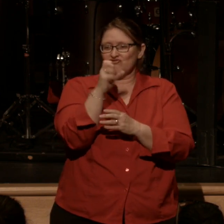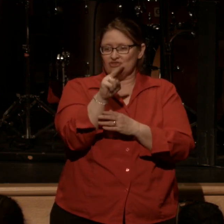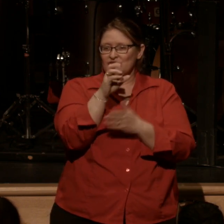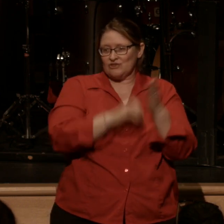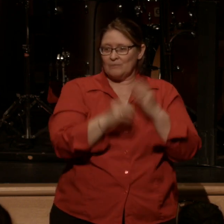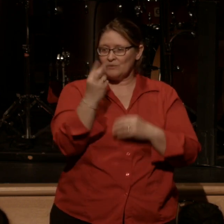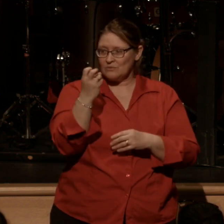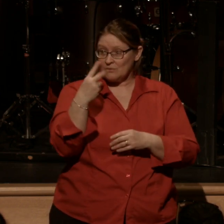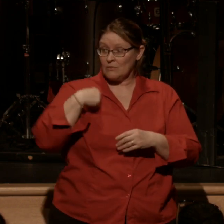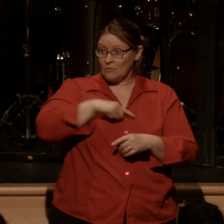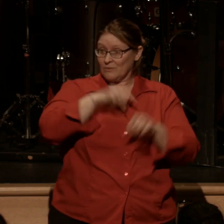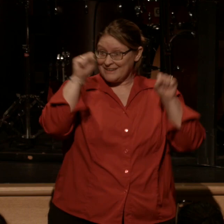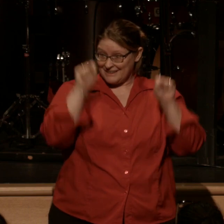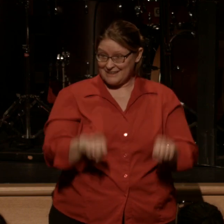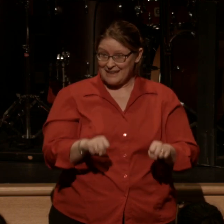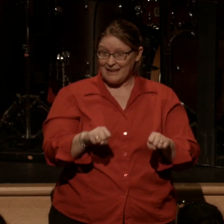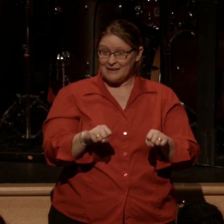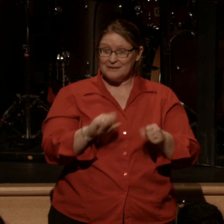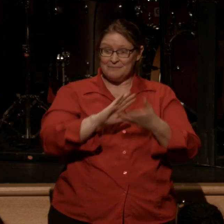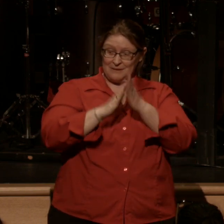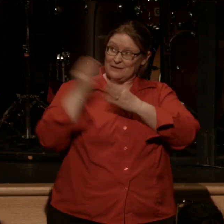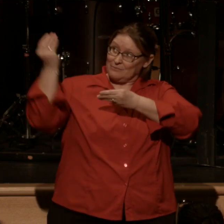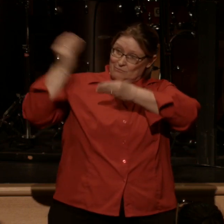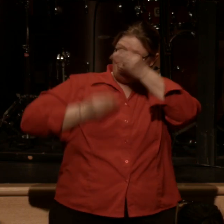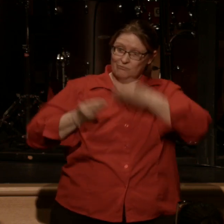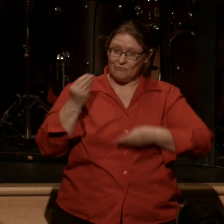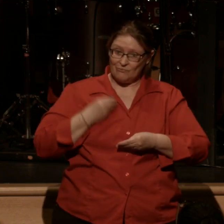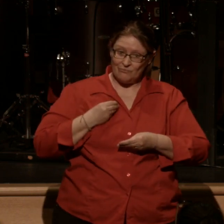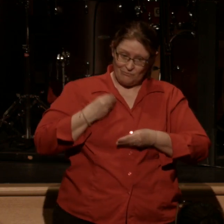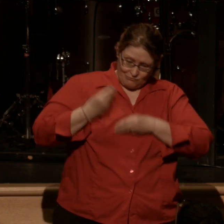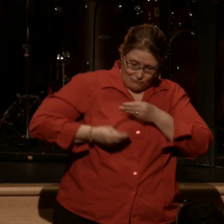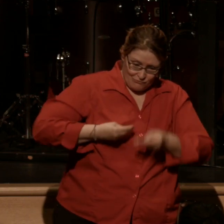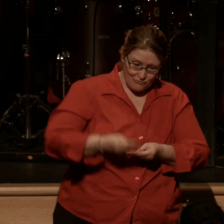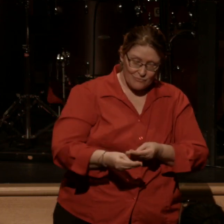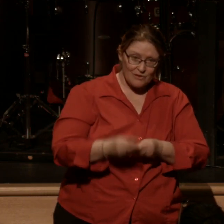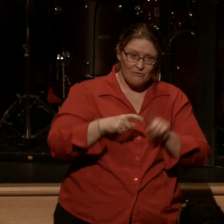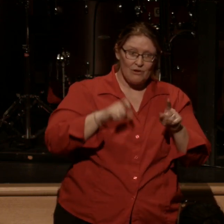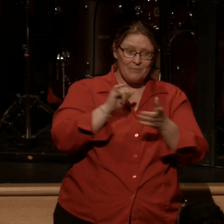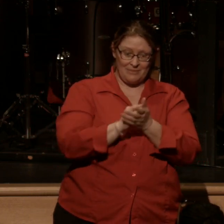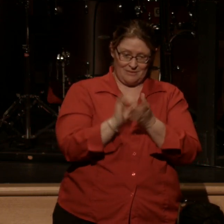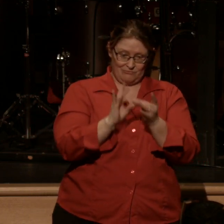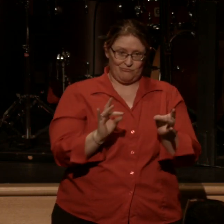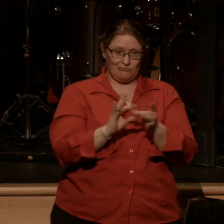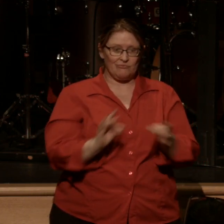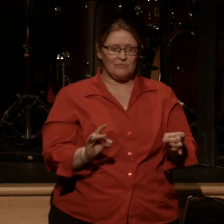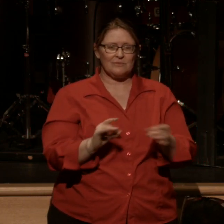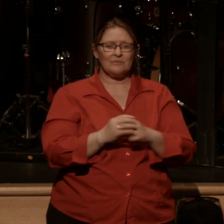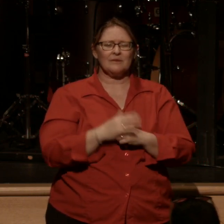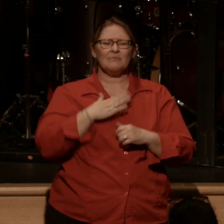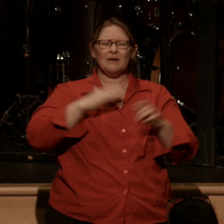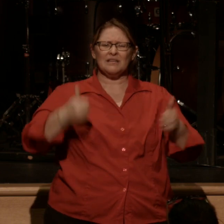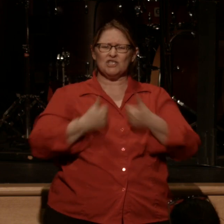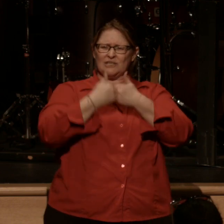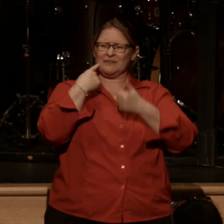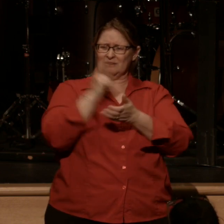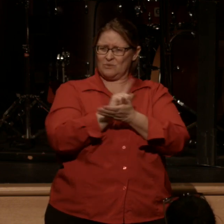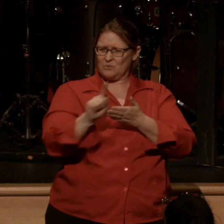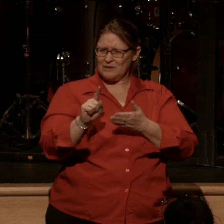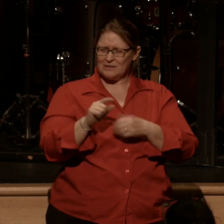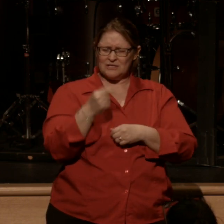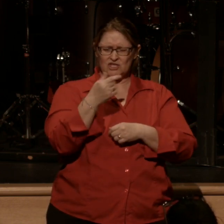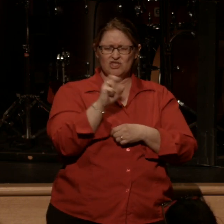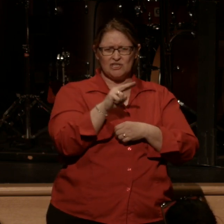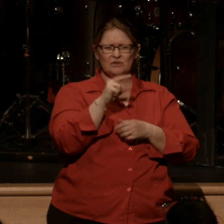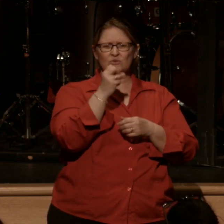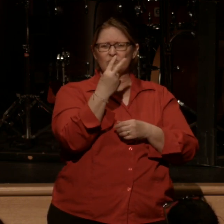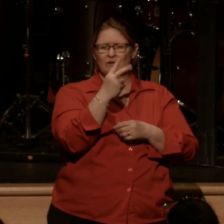be, we can be beneficiaries of that passage. Now here's been my challenge this week. Genesis